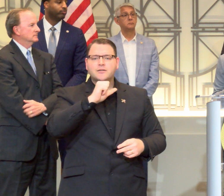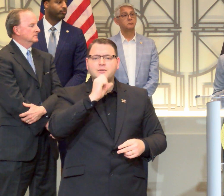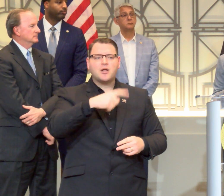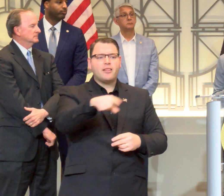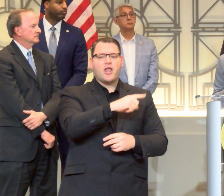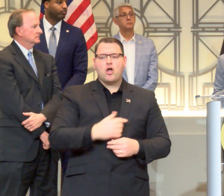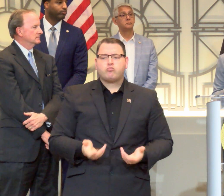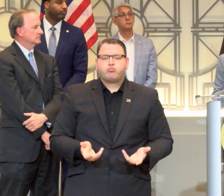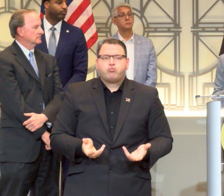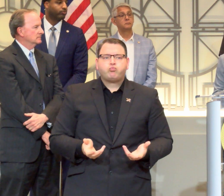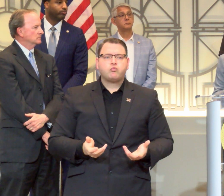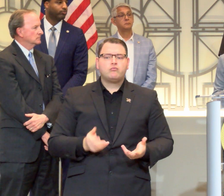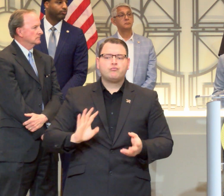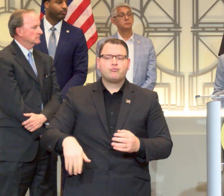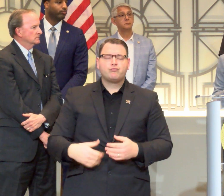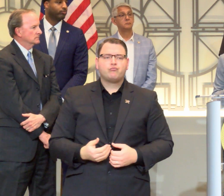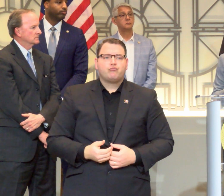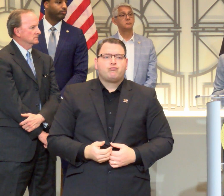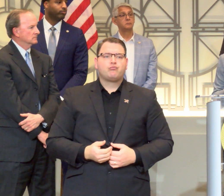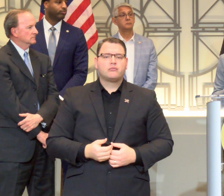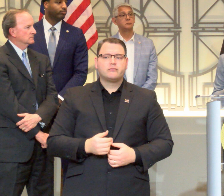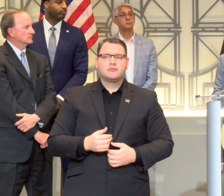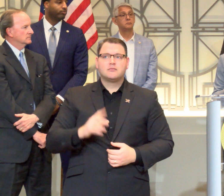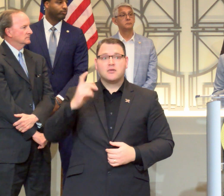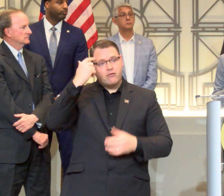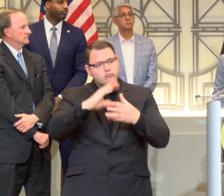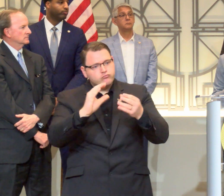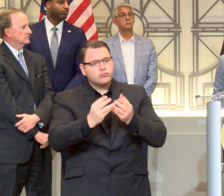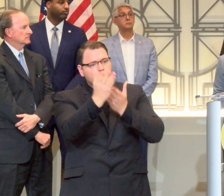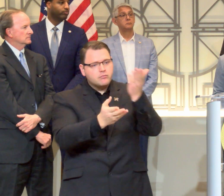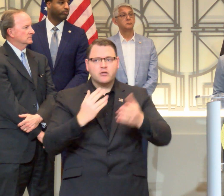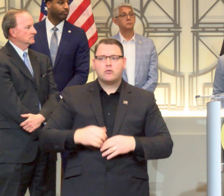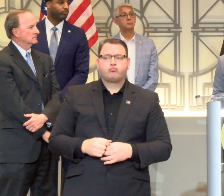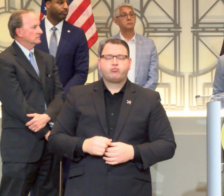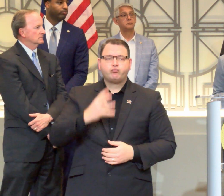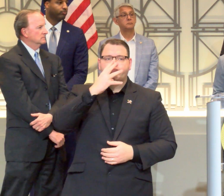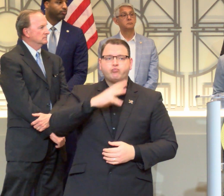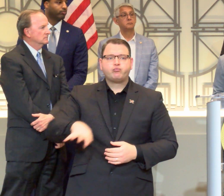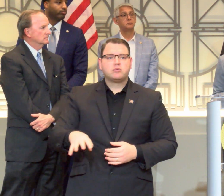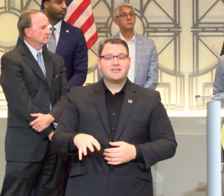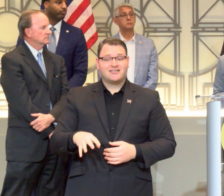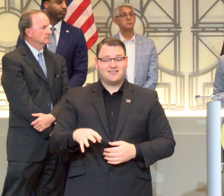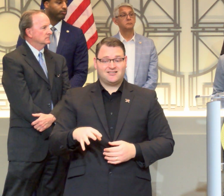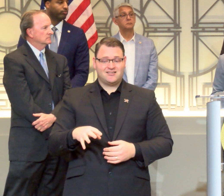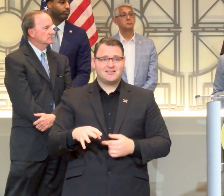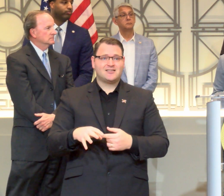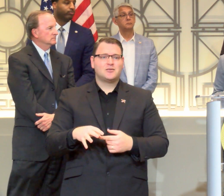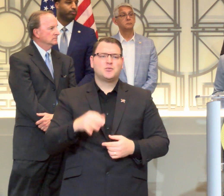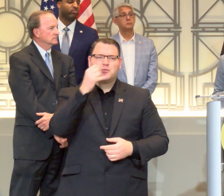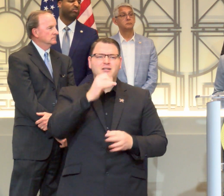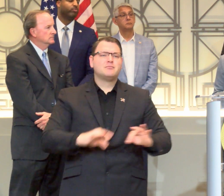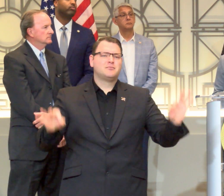adhering by the guidelines, but this is really important. And millennials really should be leading on COVID-19 action.